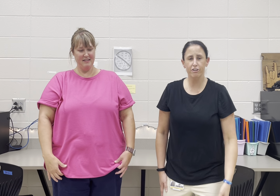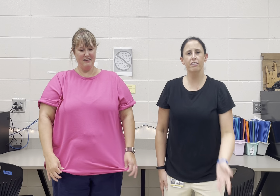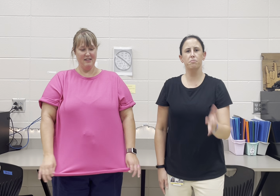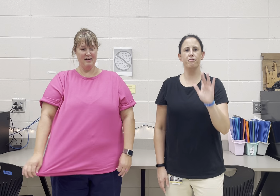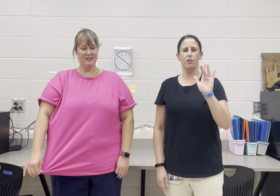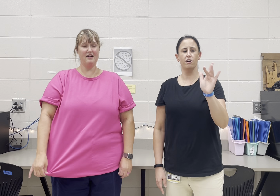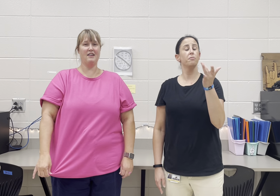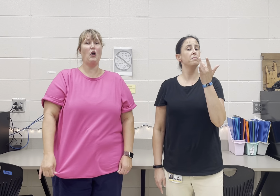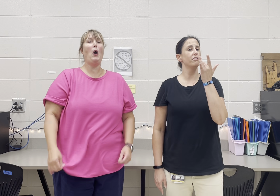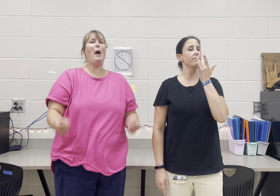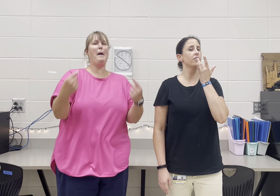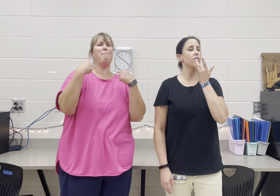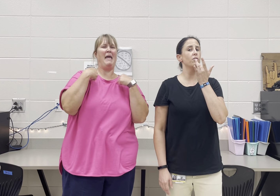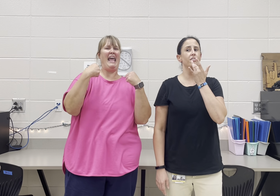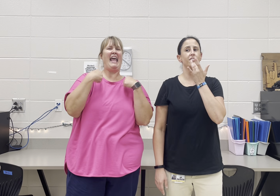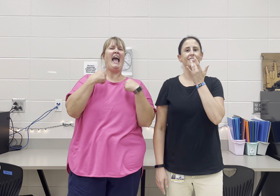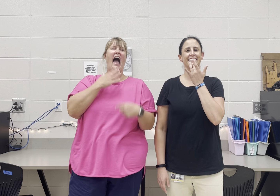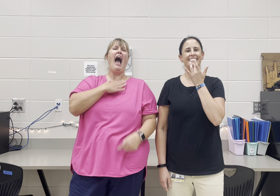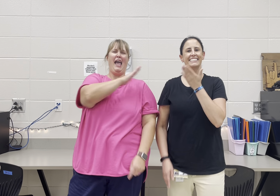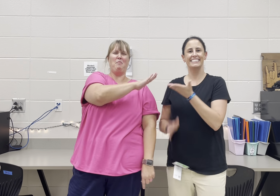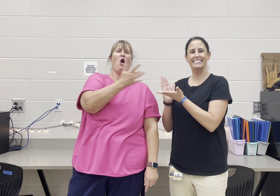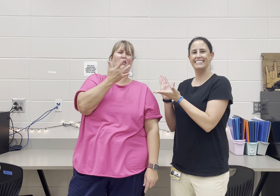or prefer? Middle finger forward.